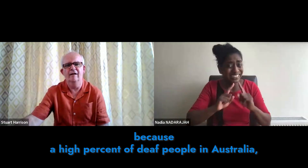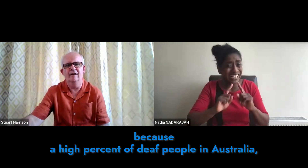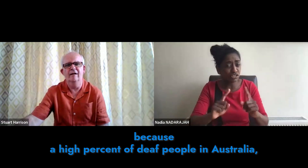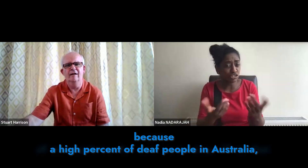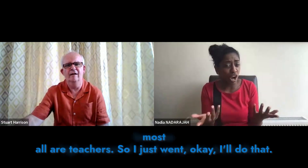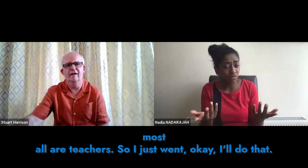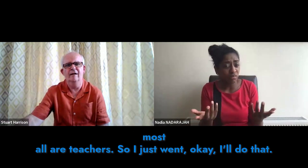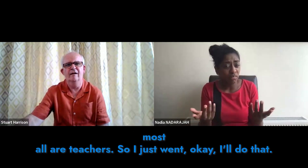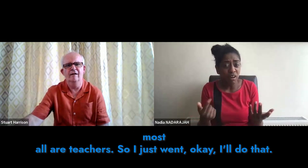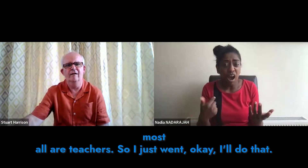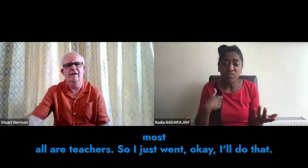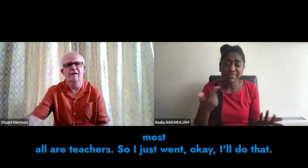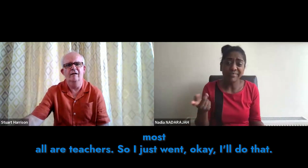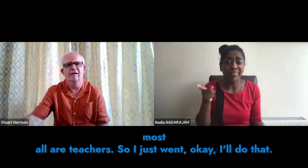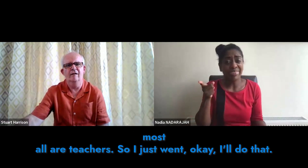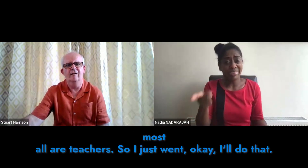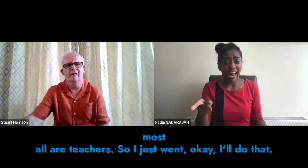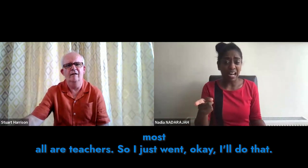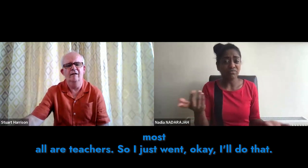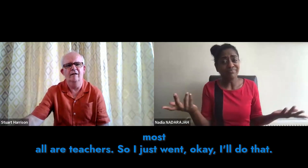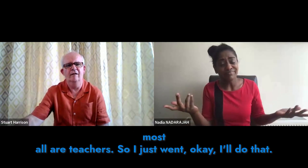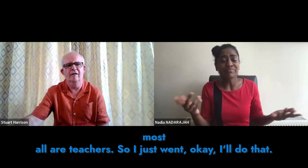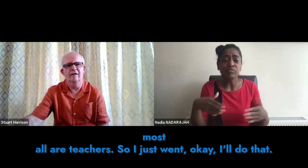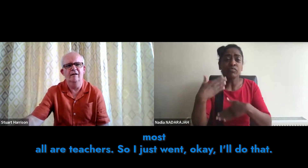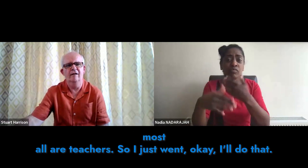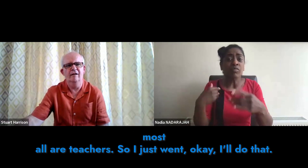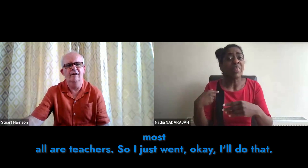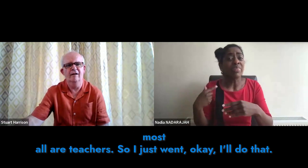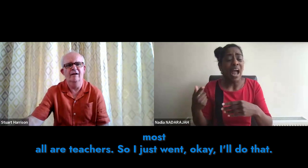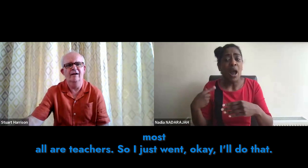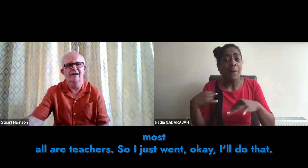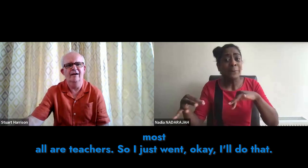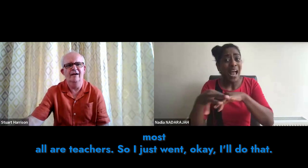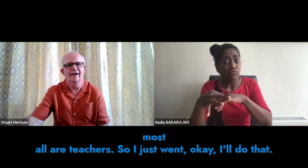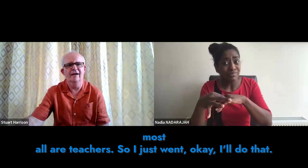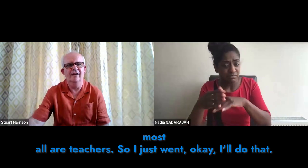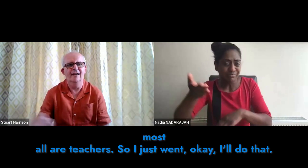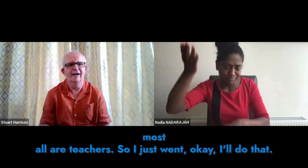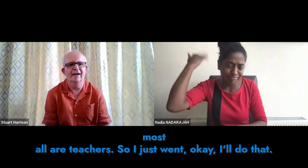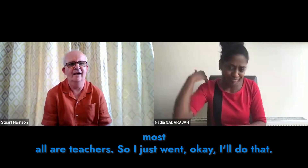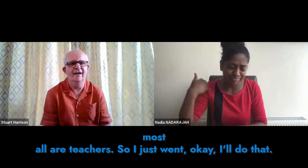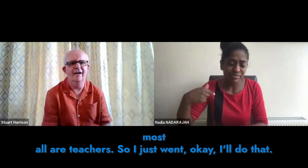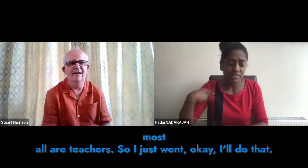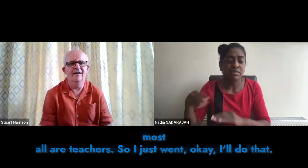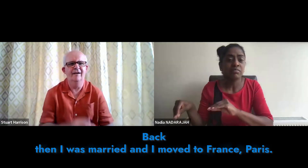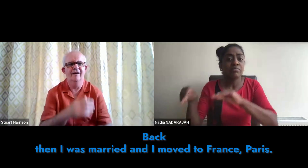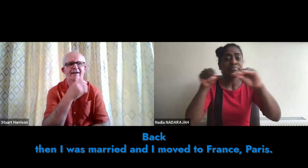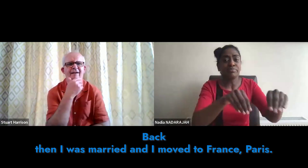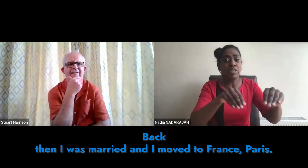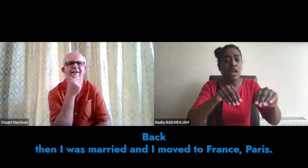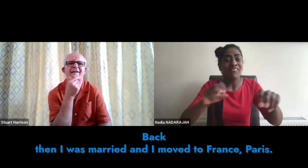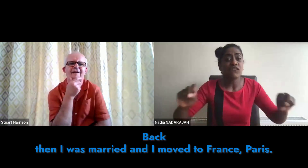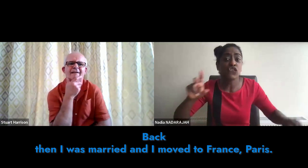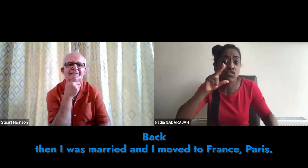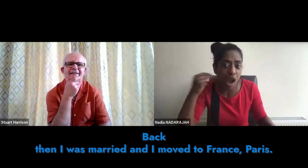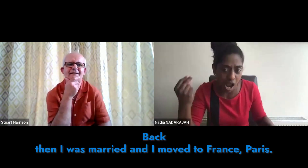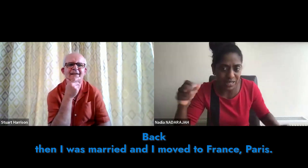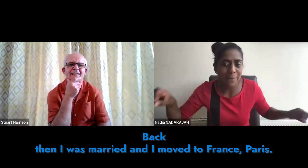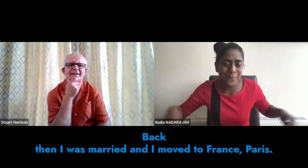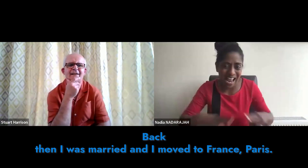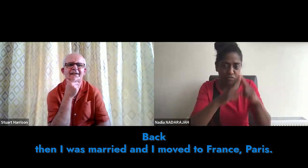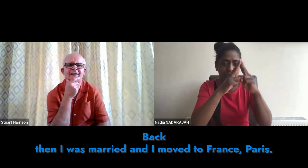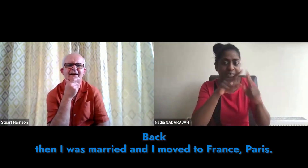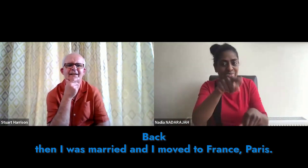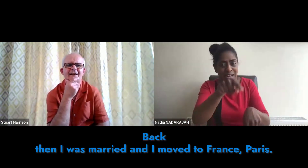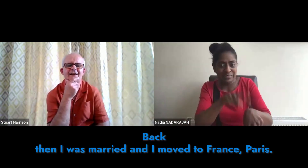in Australia, most all are teachers. So I just went, okay, I'll do that. Back then I was